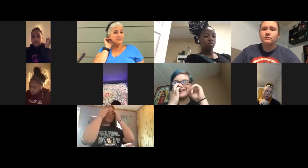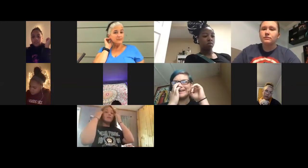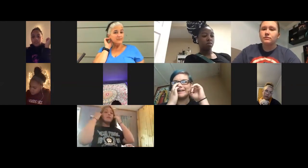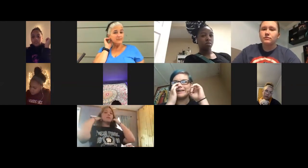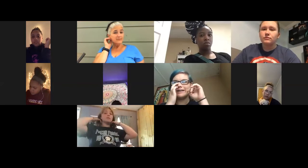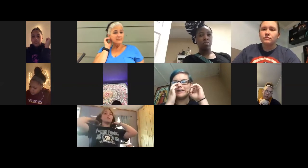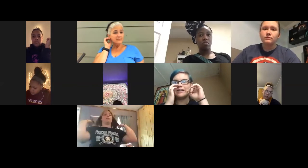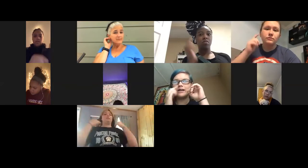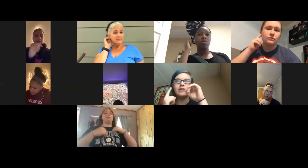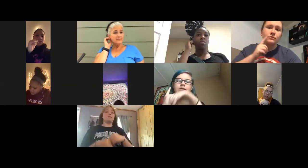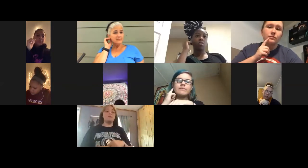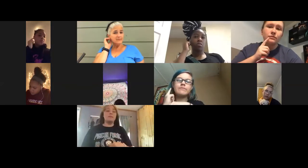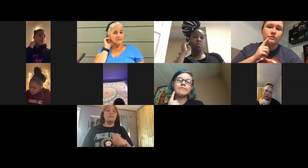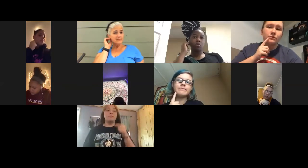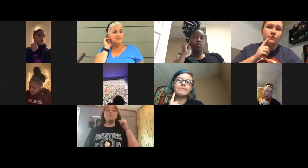Deaf.